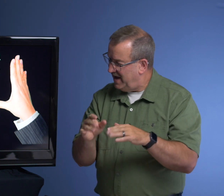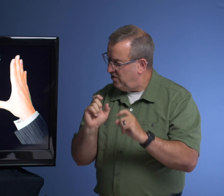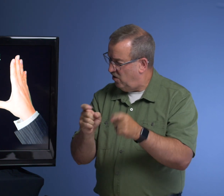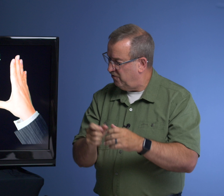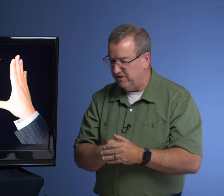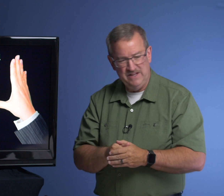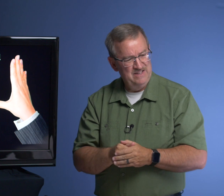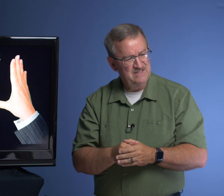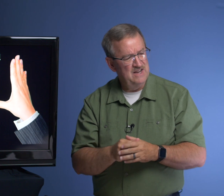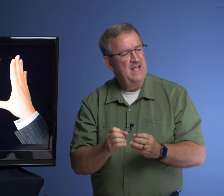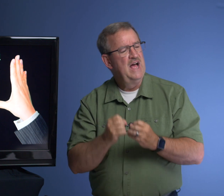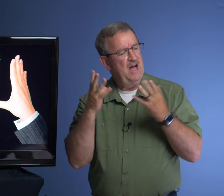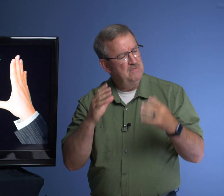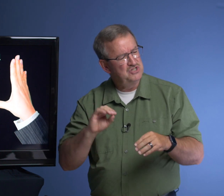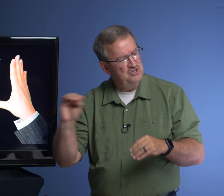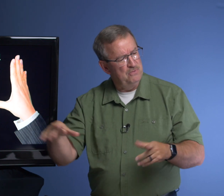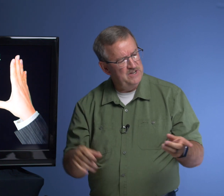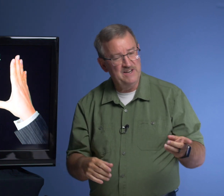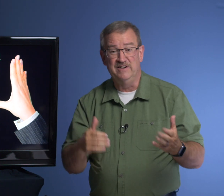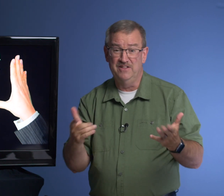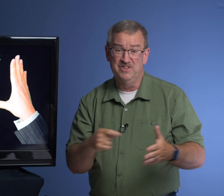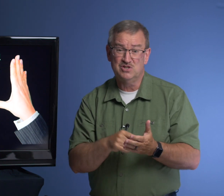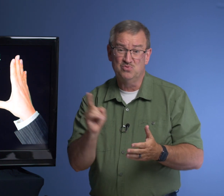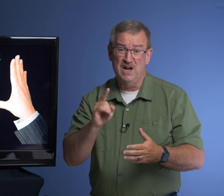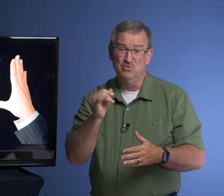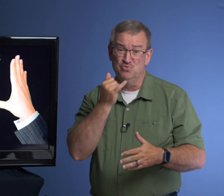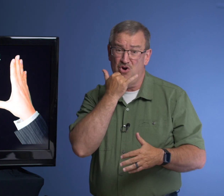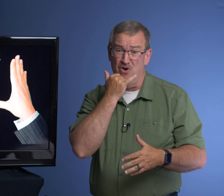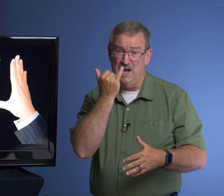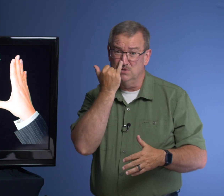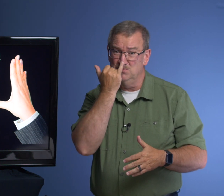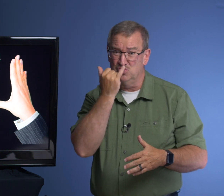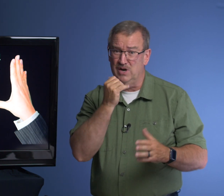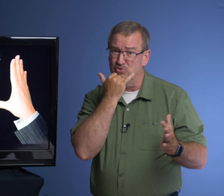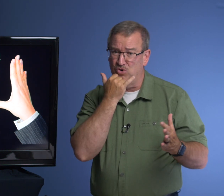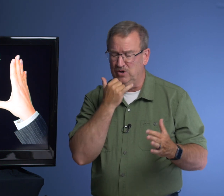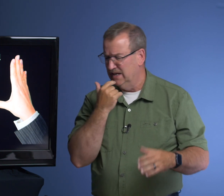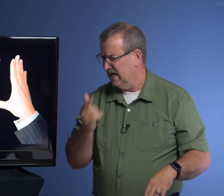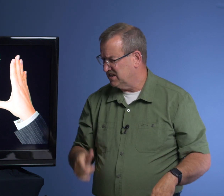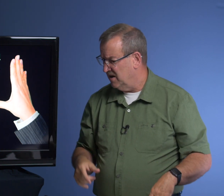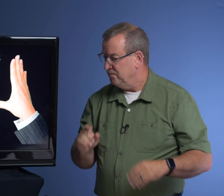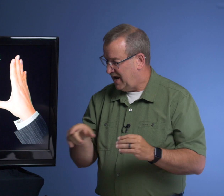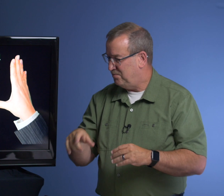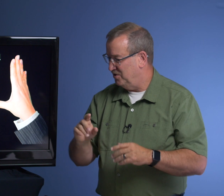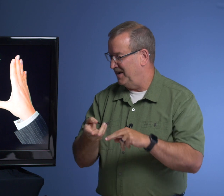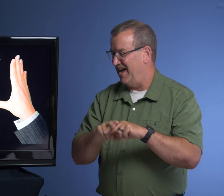piano offering. He said, how much did you put in there? Now, this is where I was wrong. I was immature. I was wrong. I said, I put an